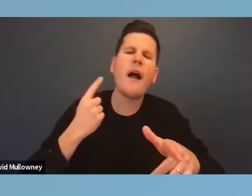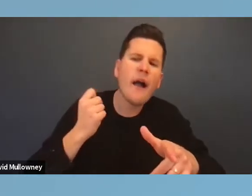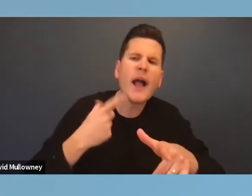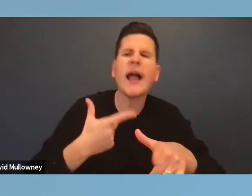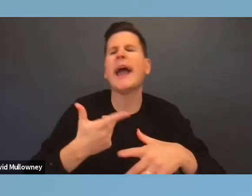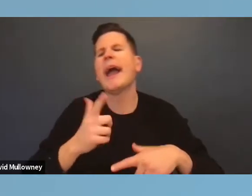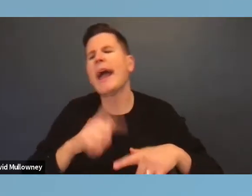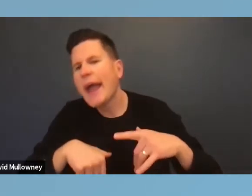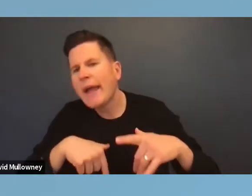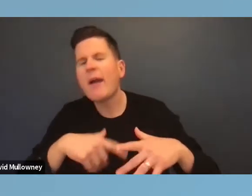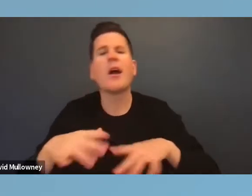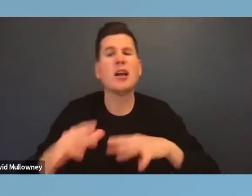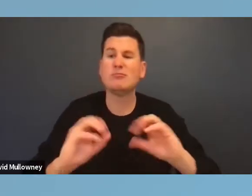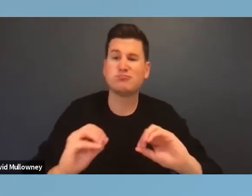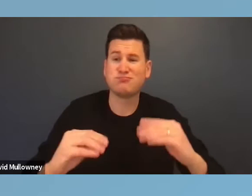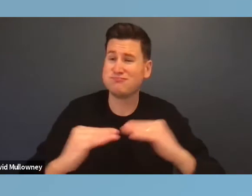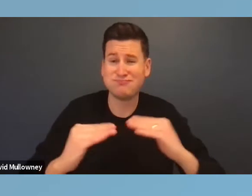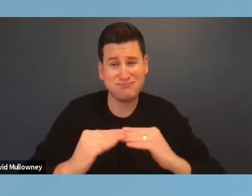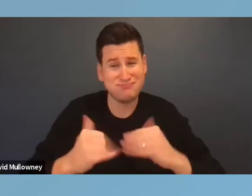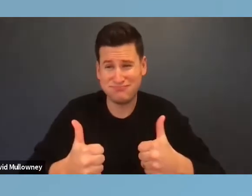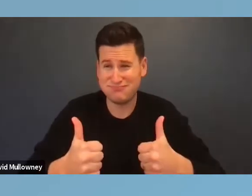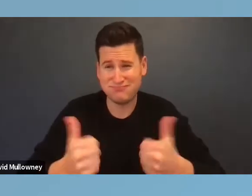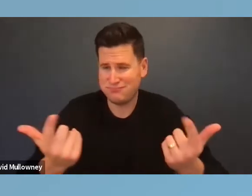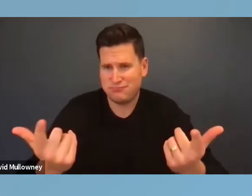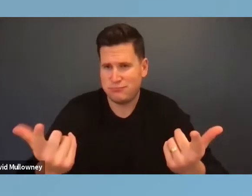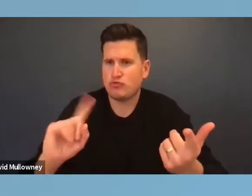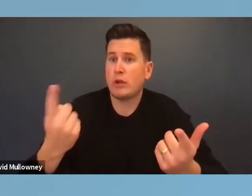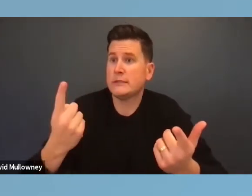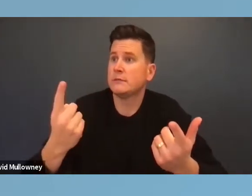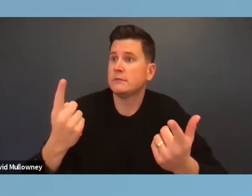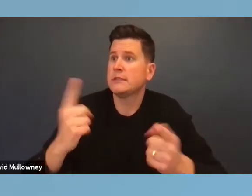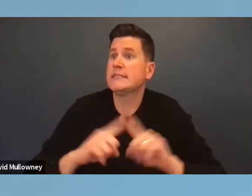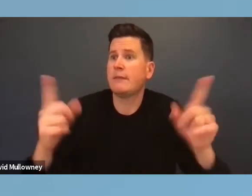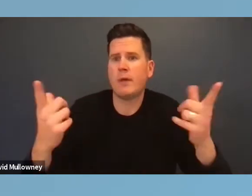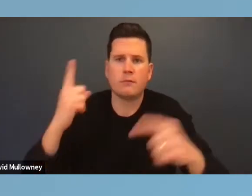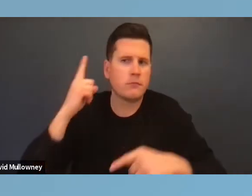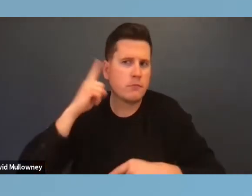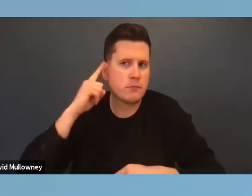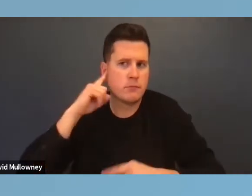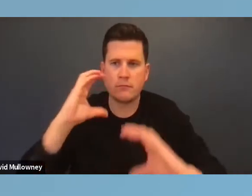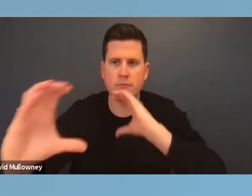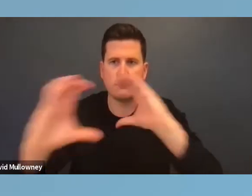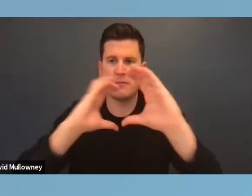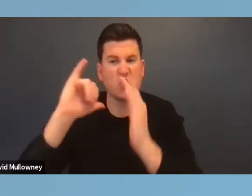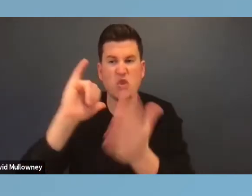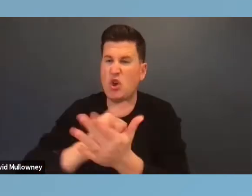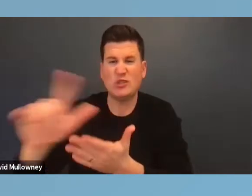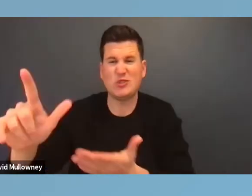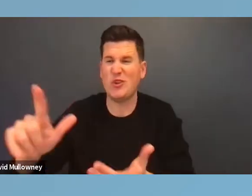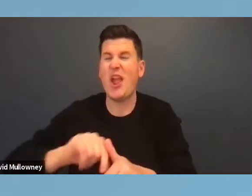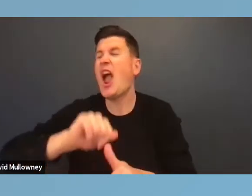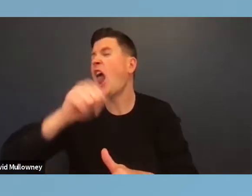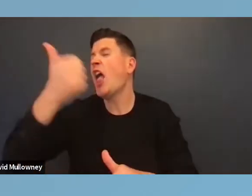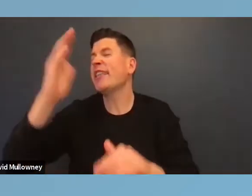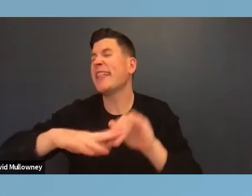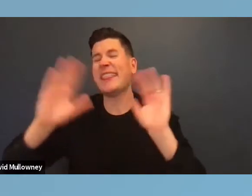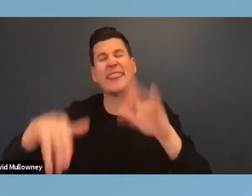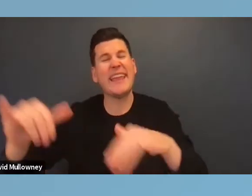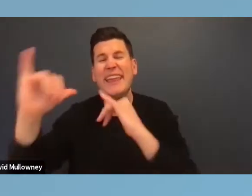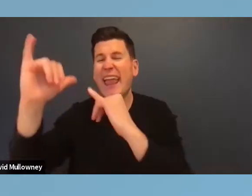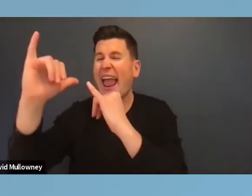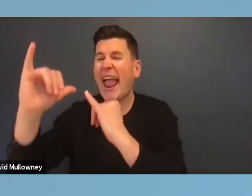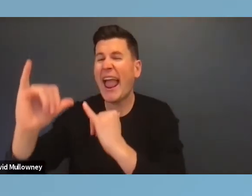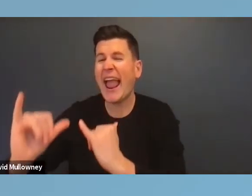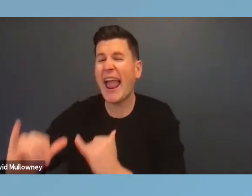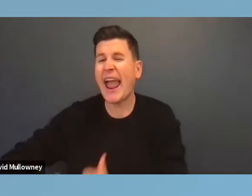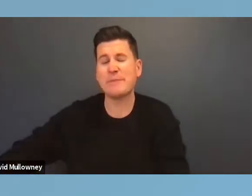are equal, we have the same things. There's really no difference. The only difference is how we communicate and that we can't hear